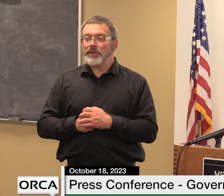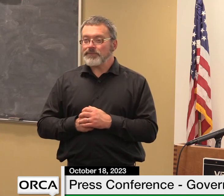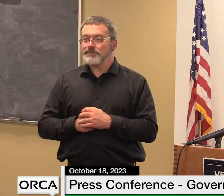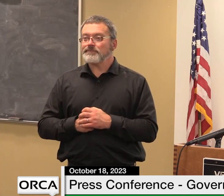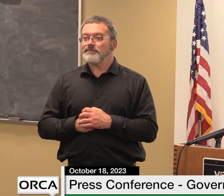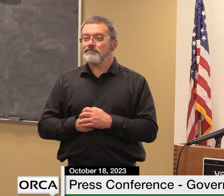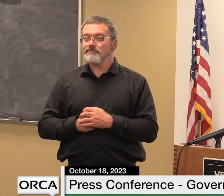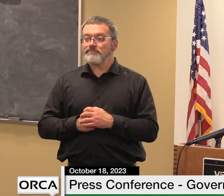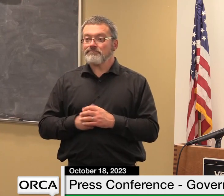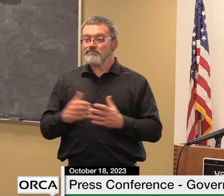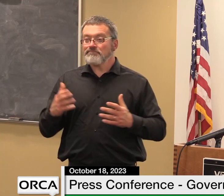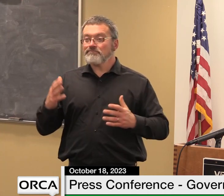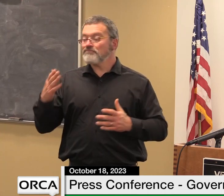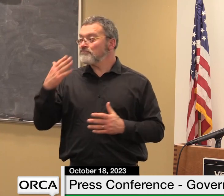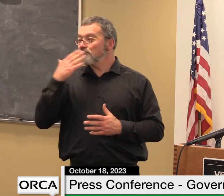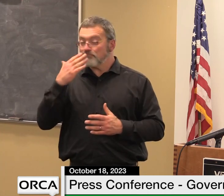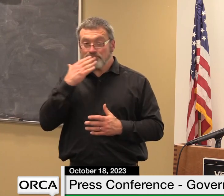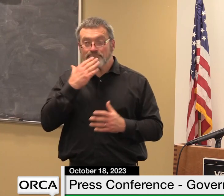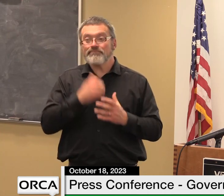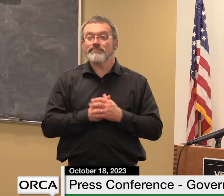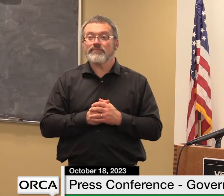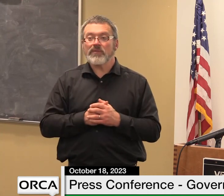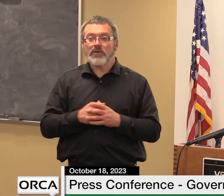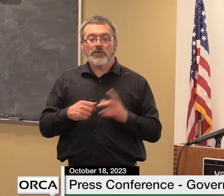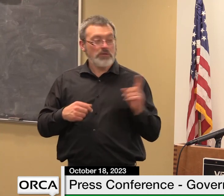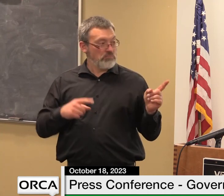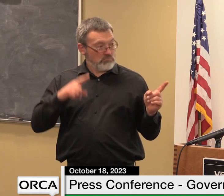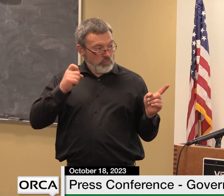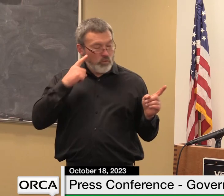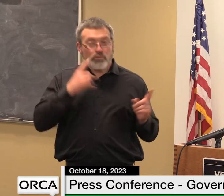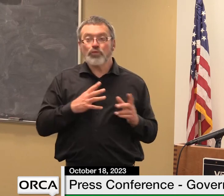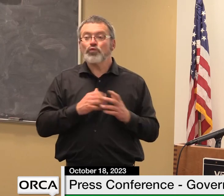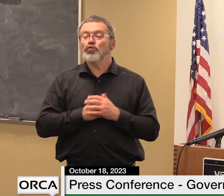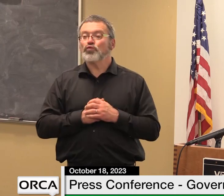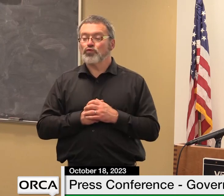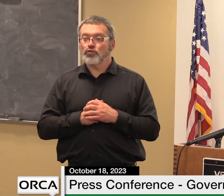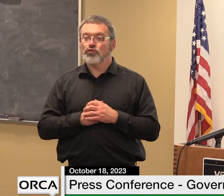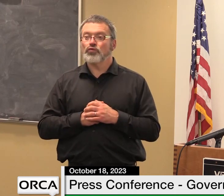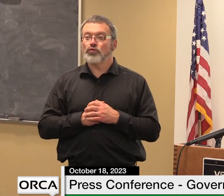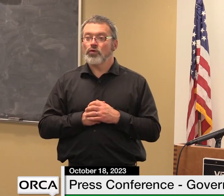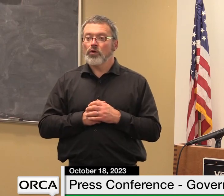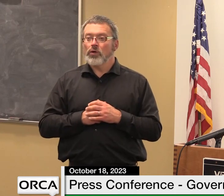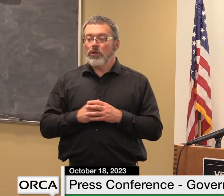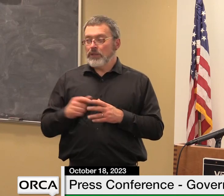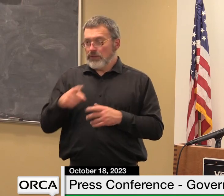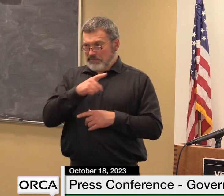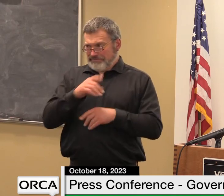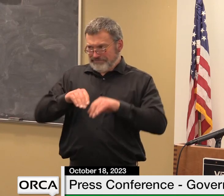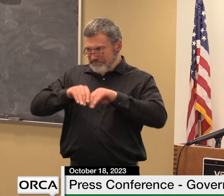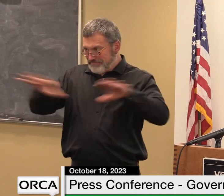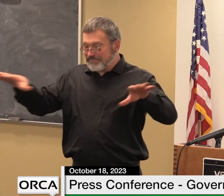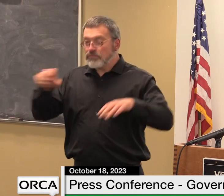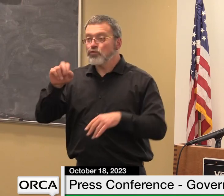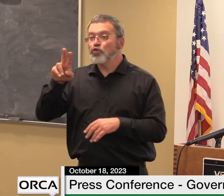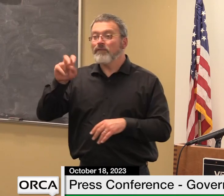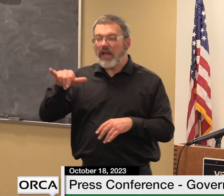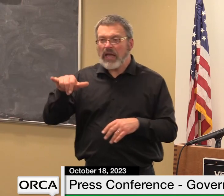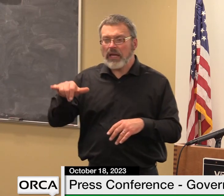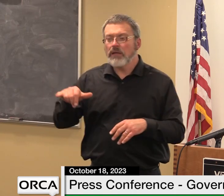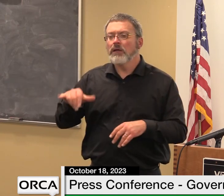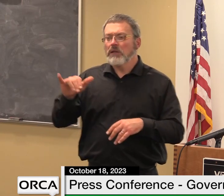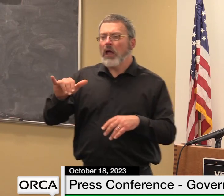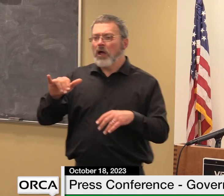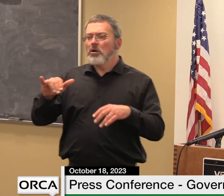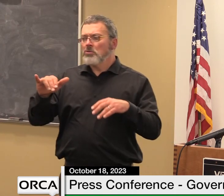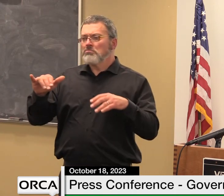Thank you, Jason. Governor, some latest surveys, and there are plenty to conflict with this as well, but there are a lot of